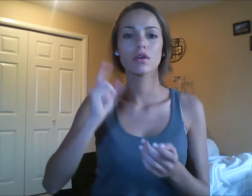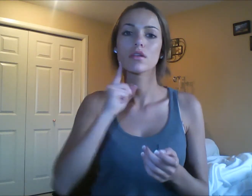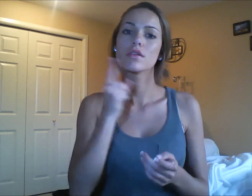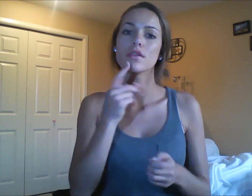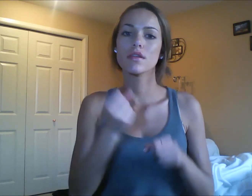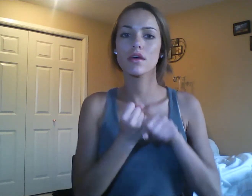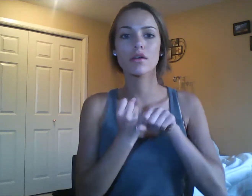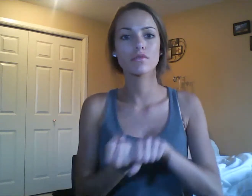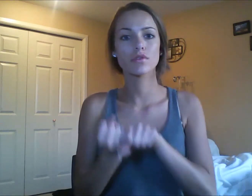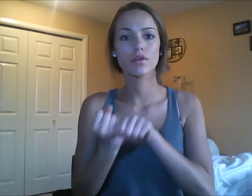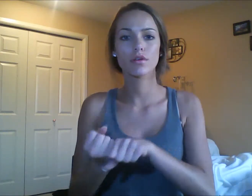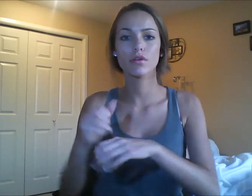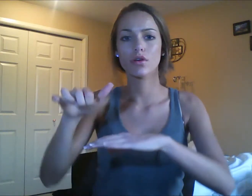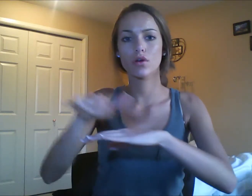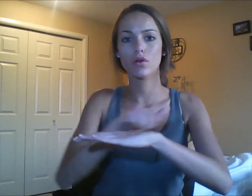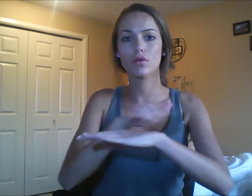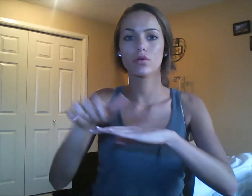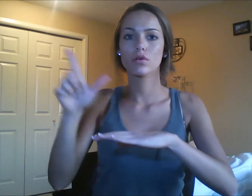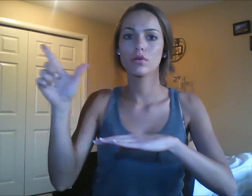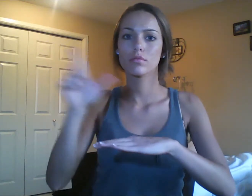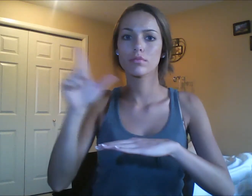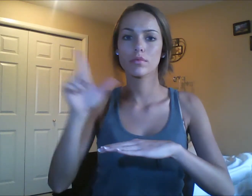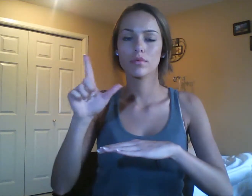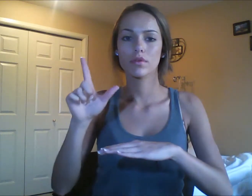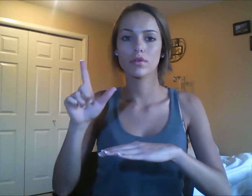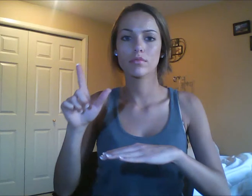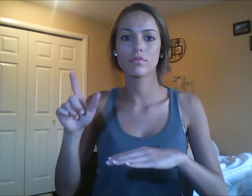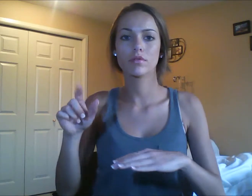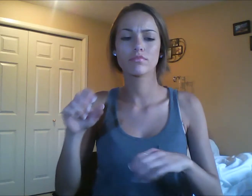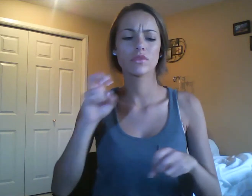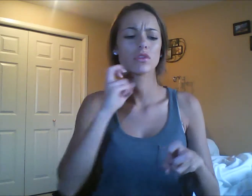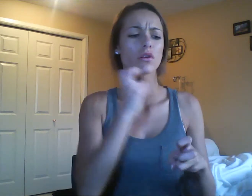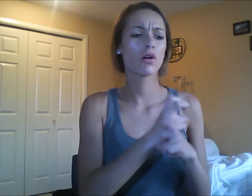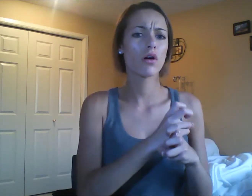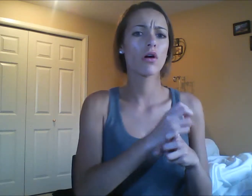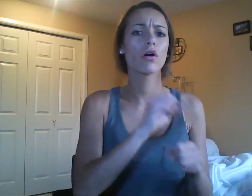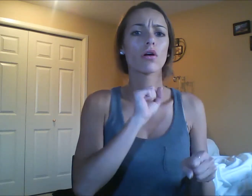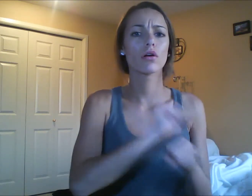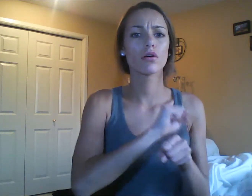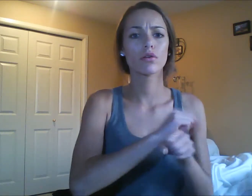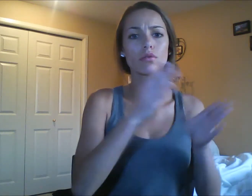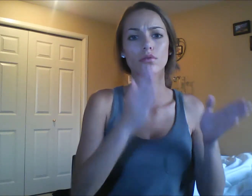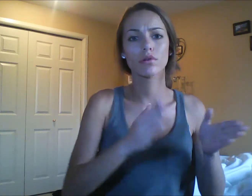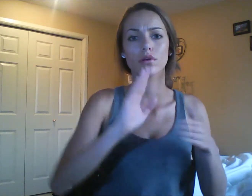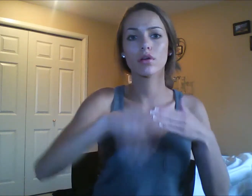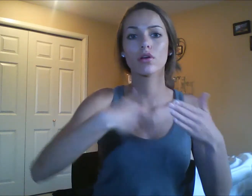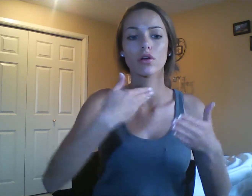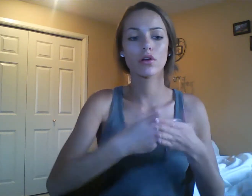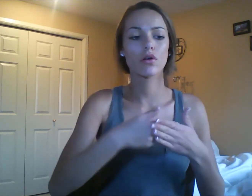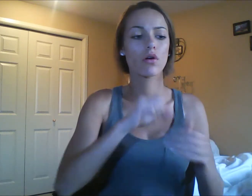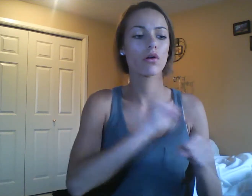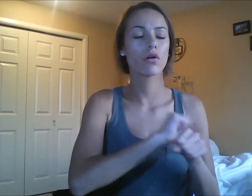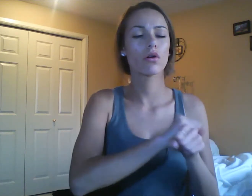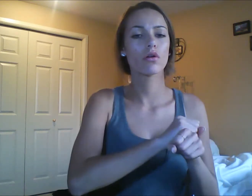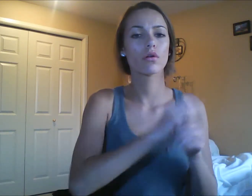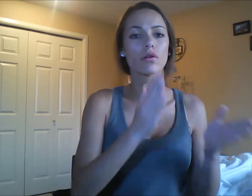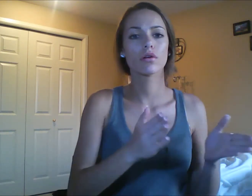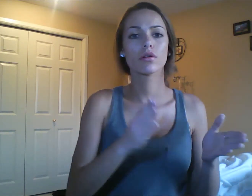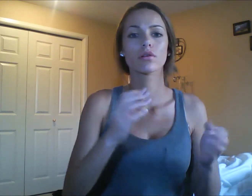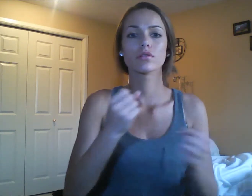about a deaf janitor at the New York Public Library. He is one of their hardest workers, and he is one of the most